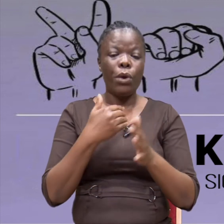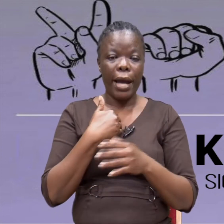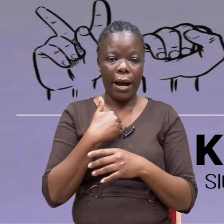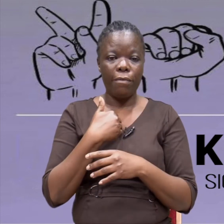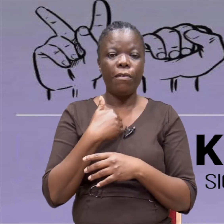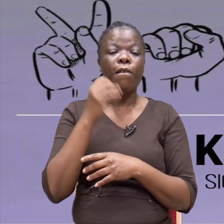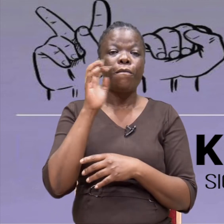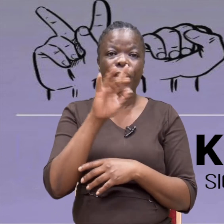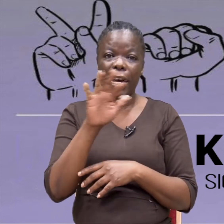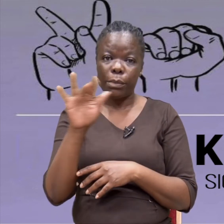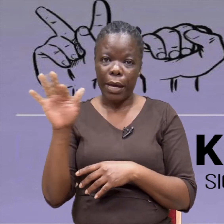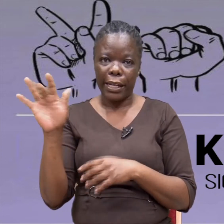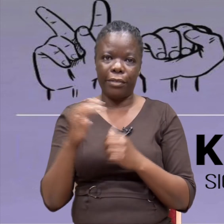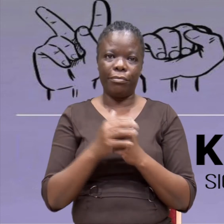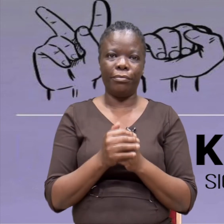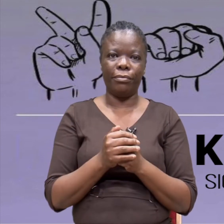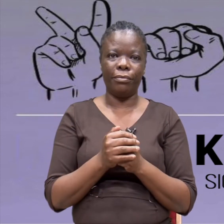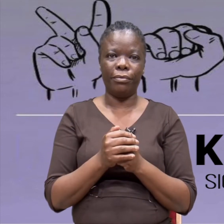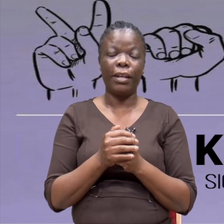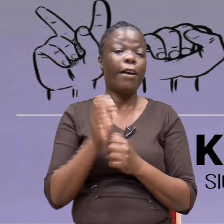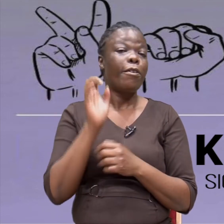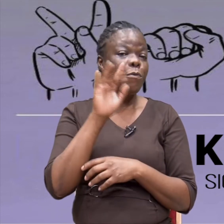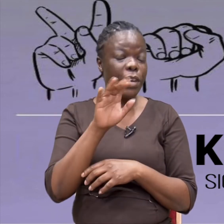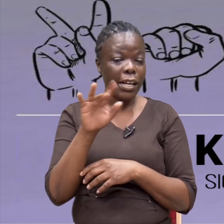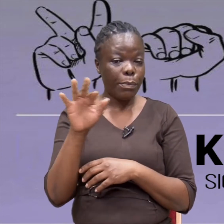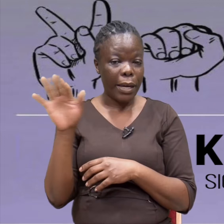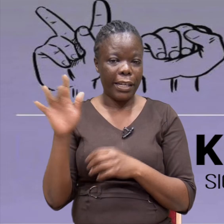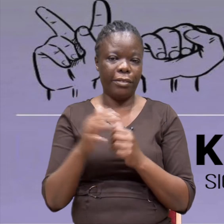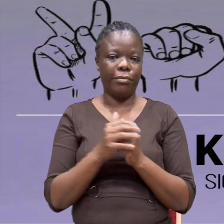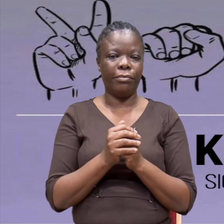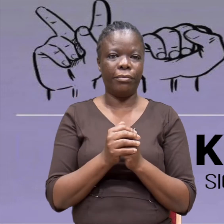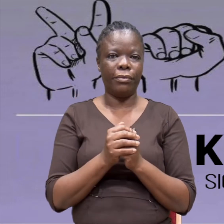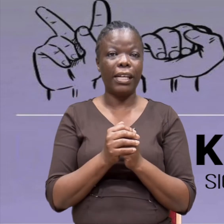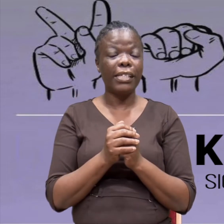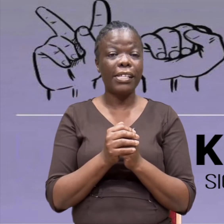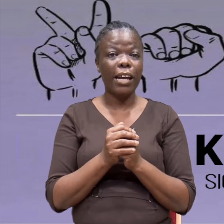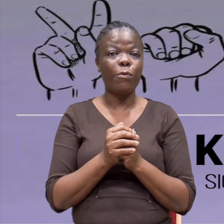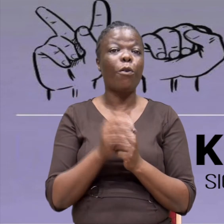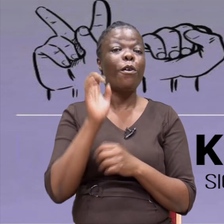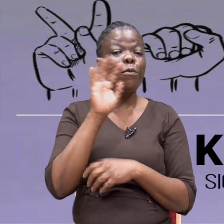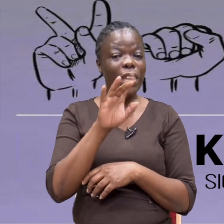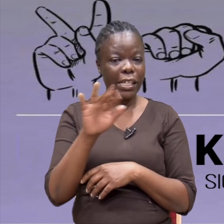have finger spelling. Finger spelling, that is the sign for finger